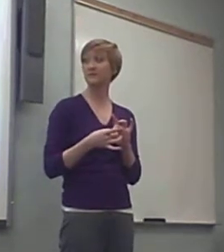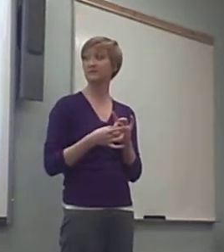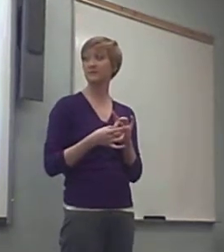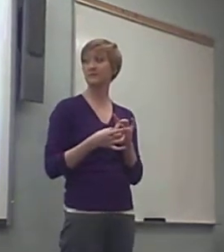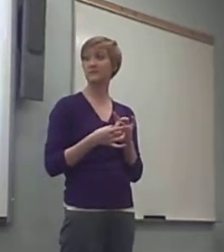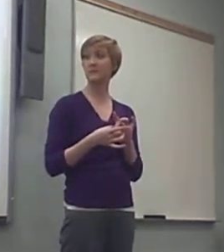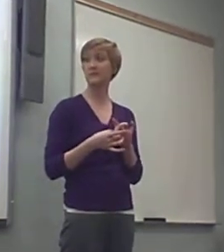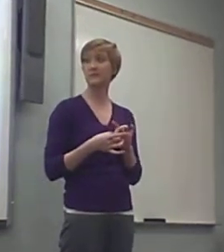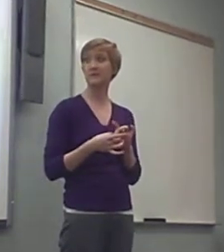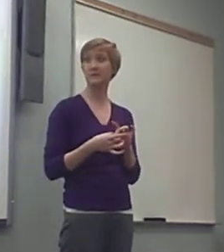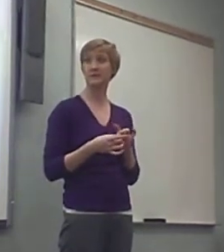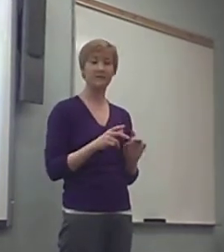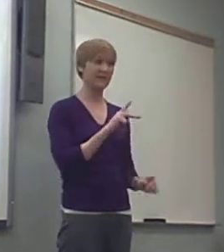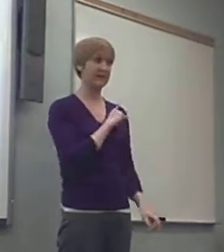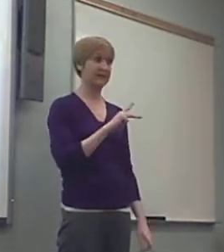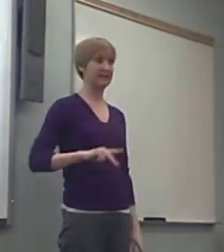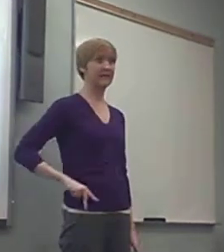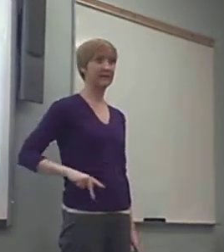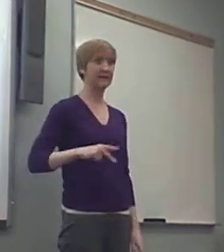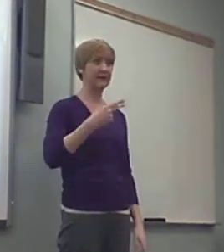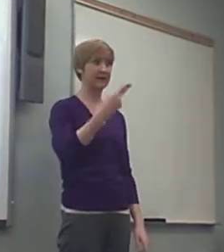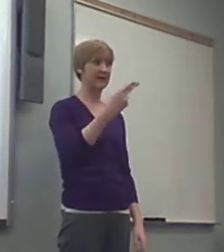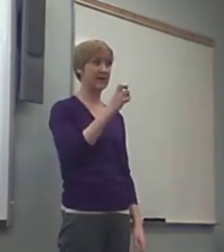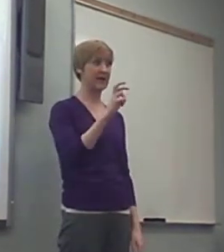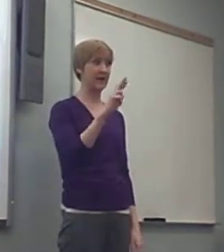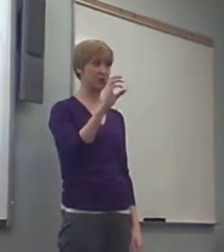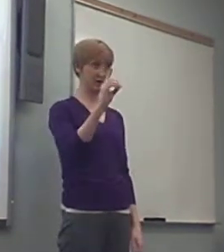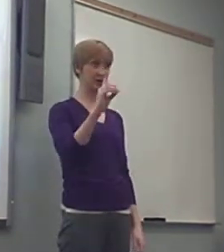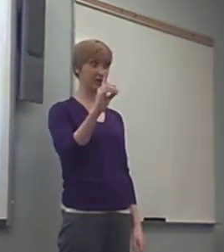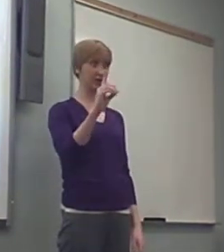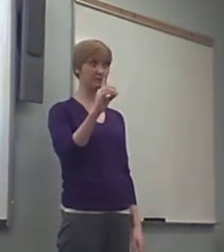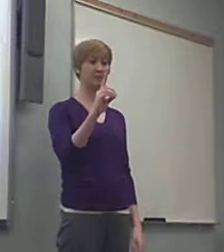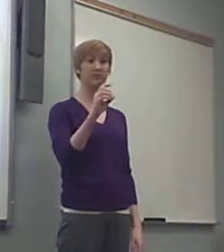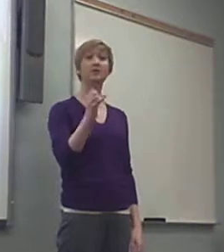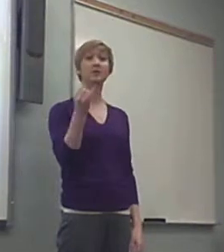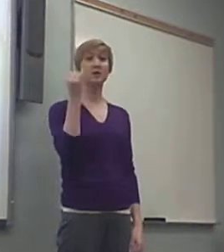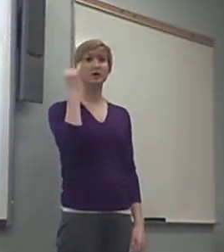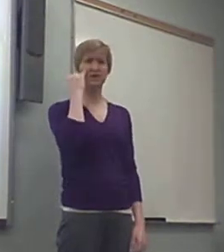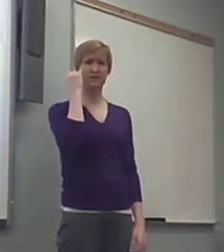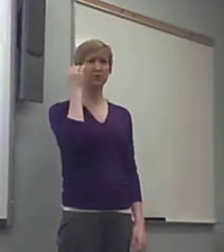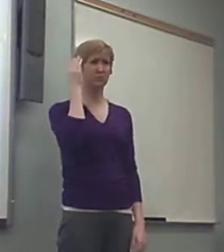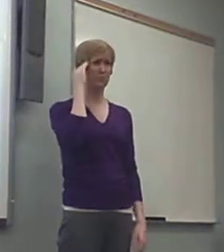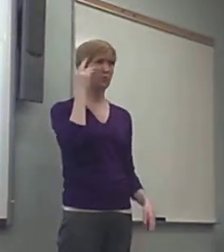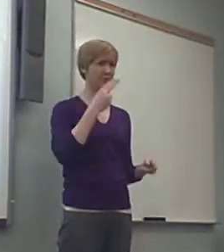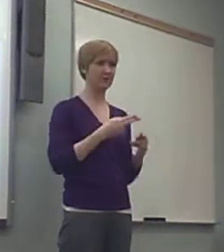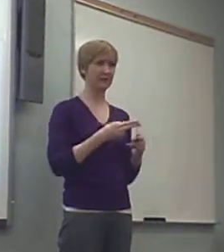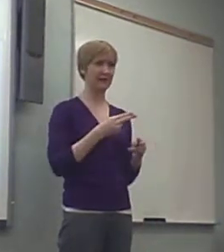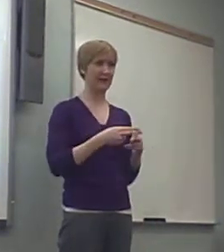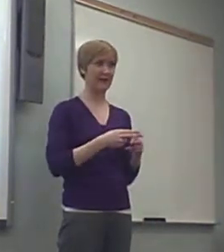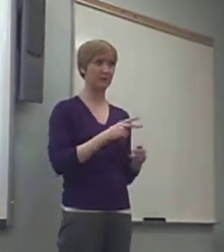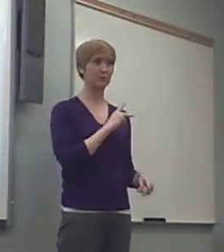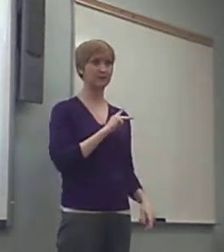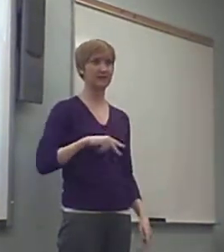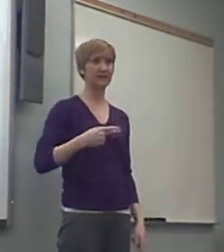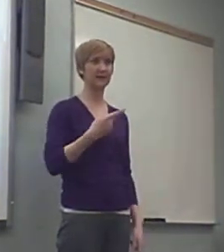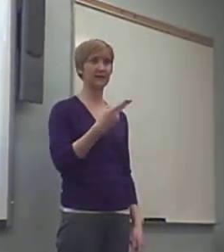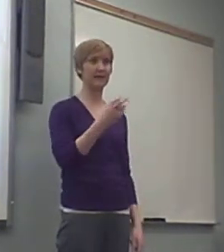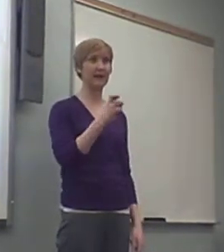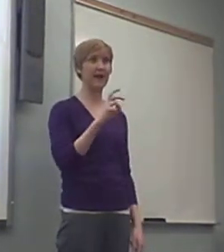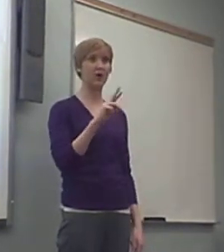King Herod. And King Herod, as some of you may recognize the name, was there was a King Herod when the time when Jesus was born, and